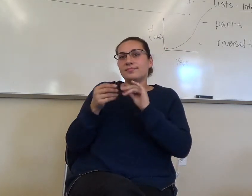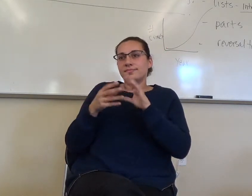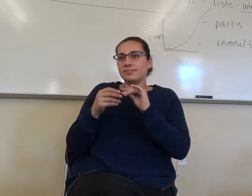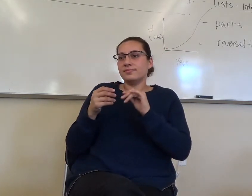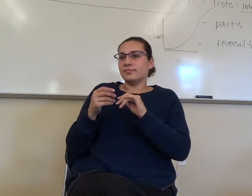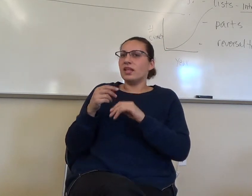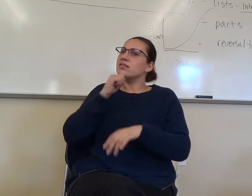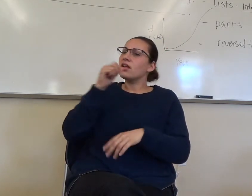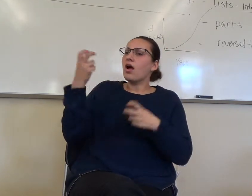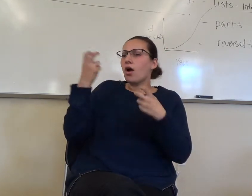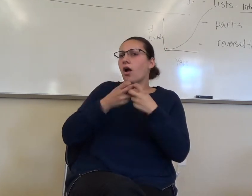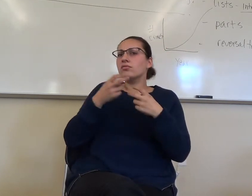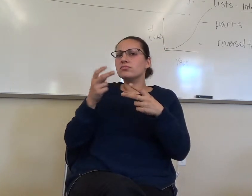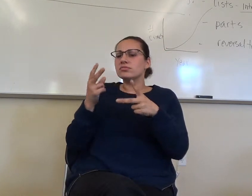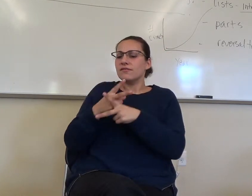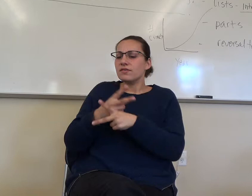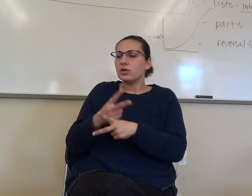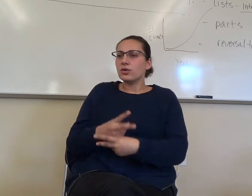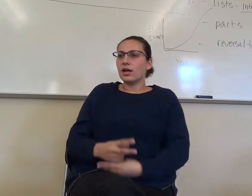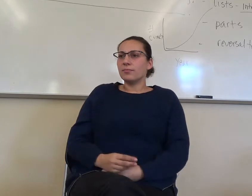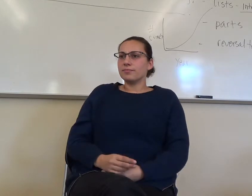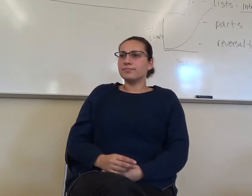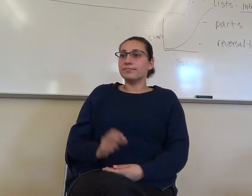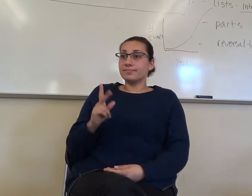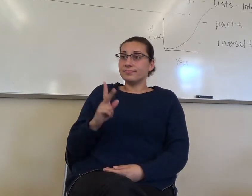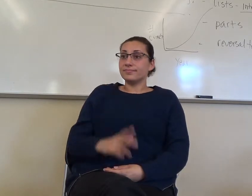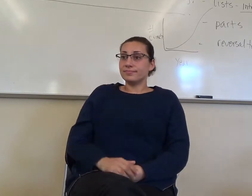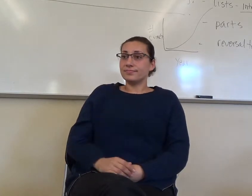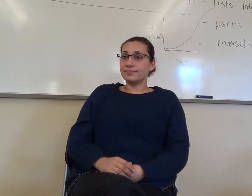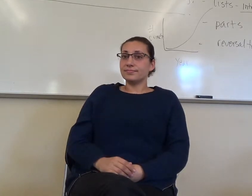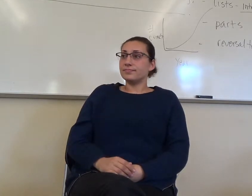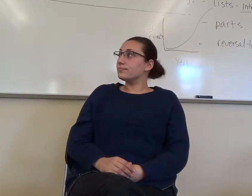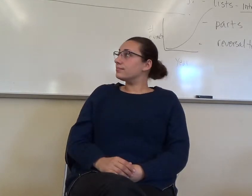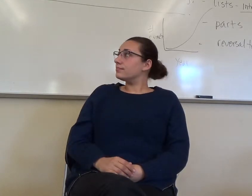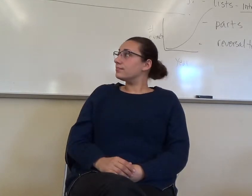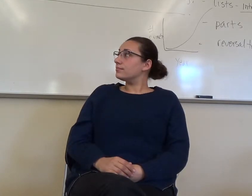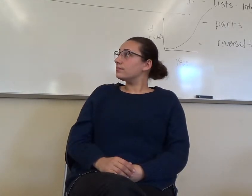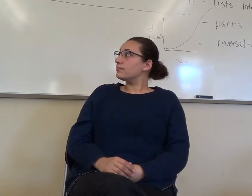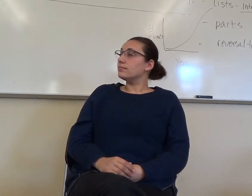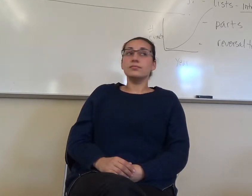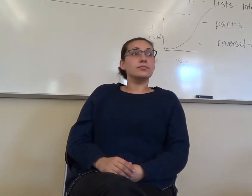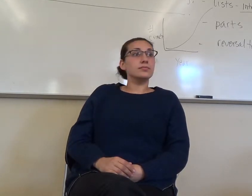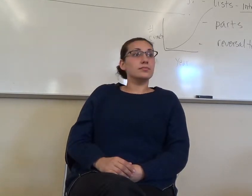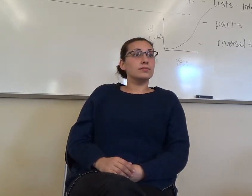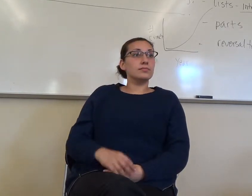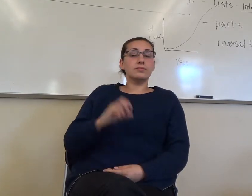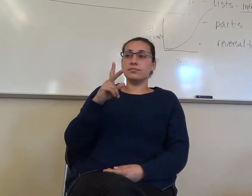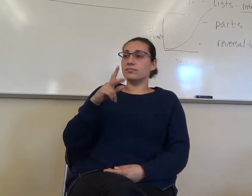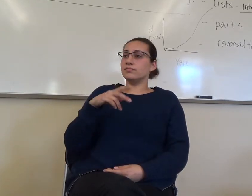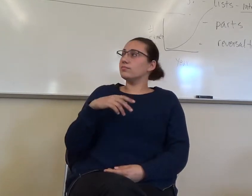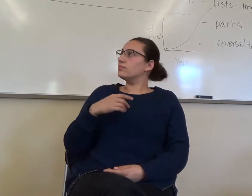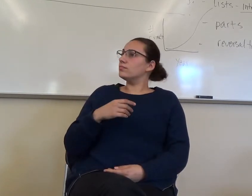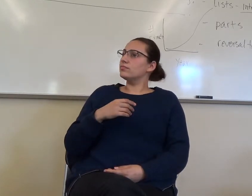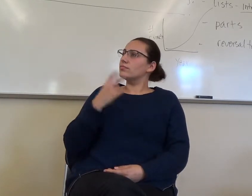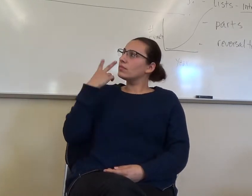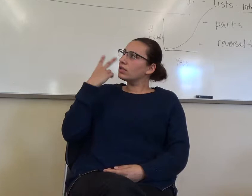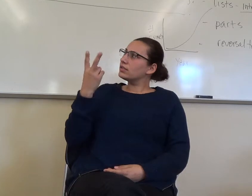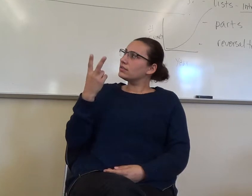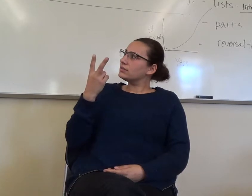out, I can figure this one out. Okay, all right, so let's see how you did on the last three. Let's go